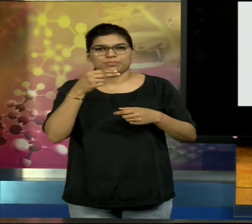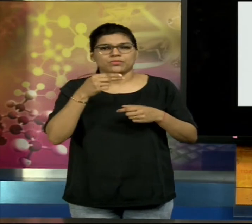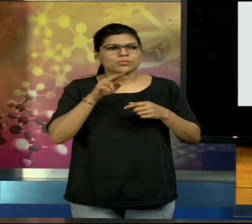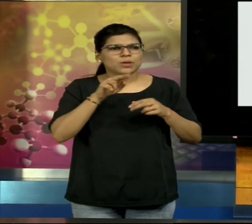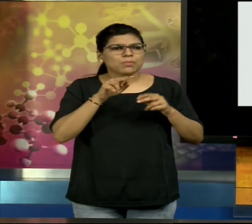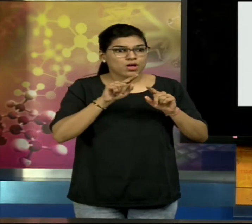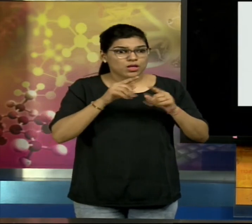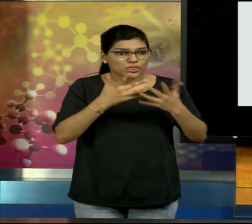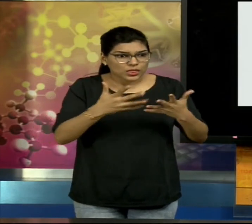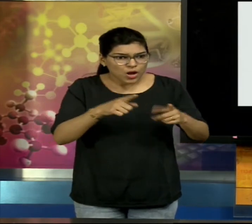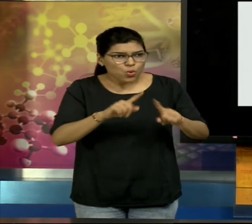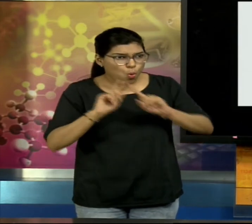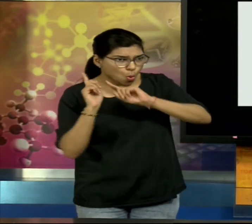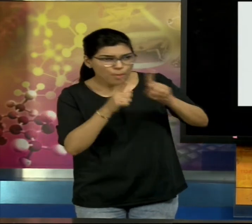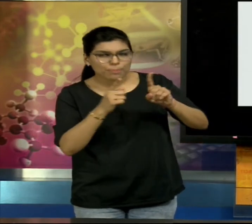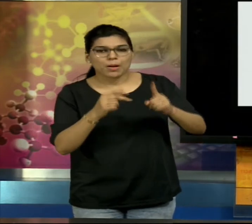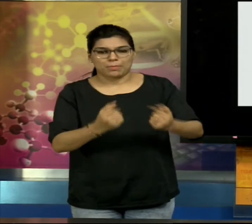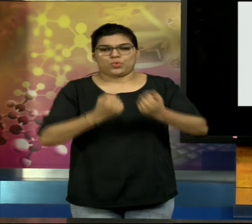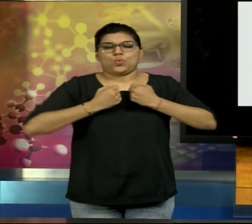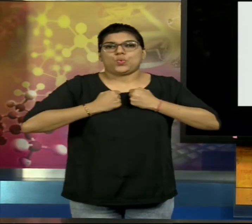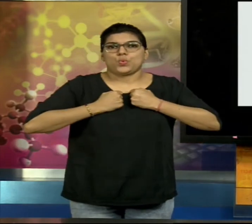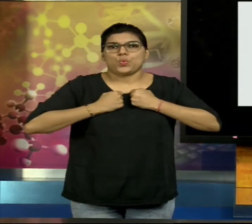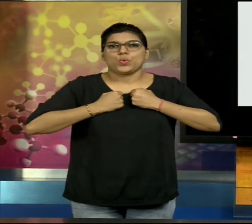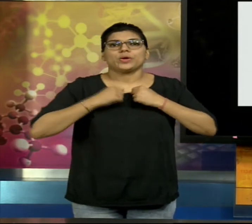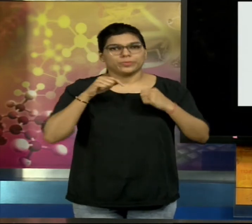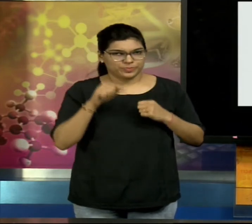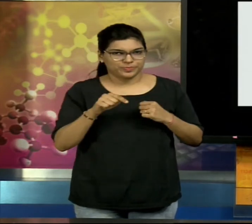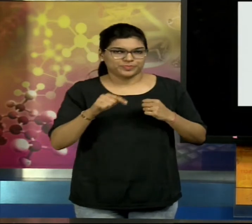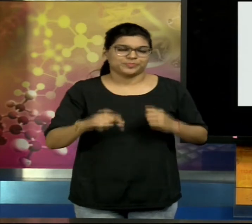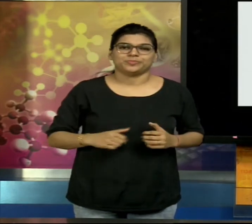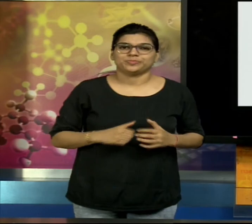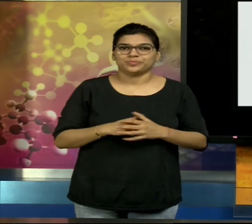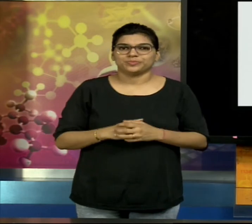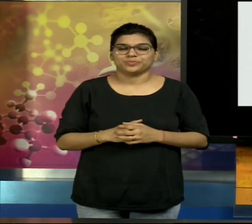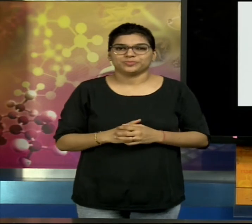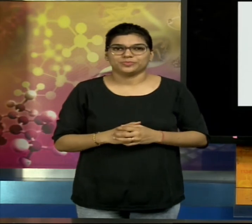Owner means to own, like something is of our own.